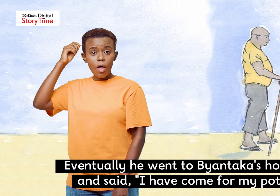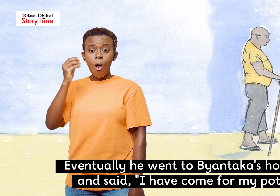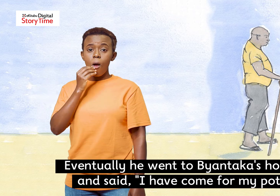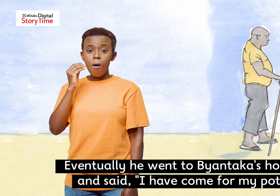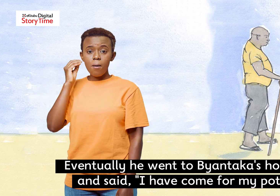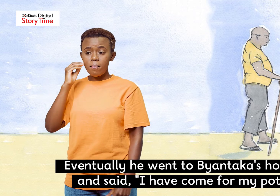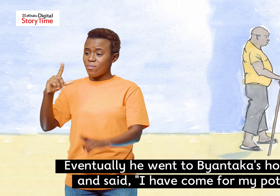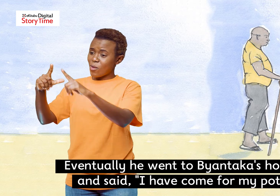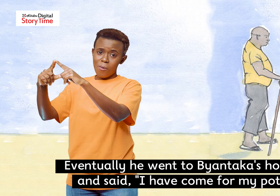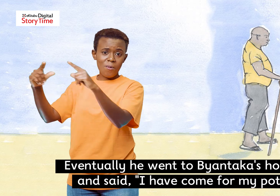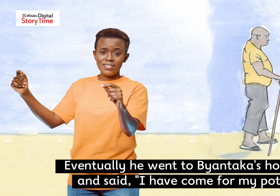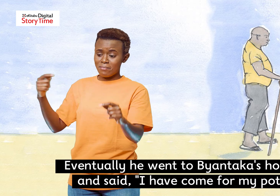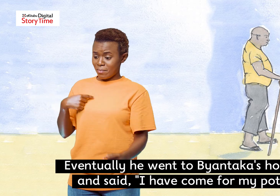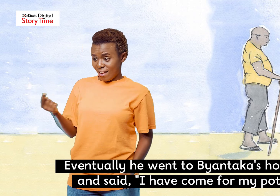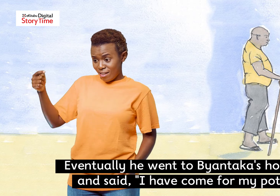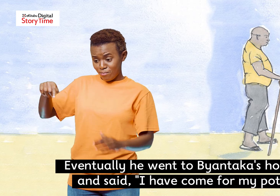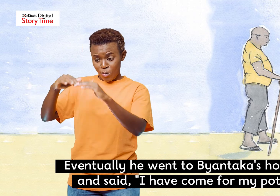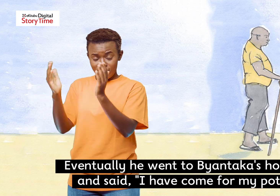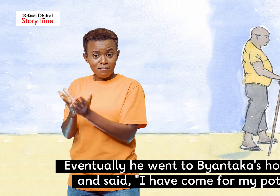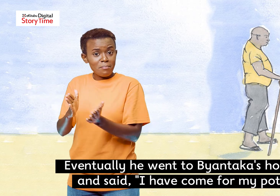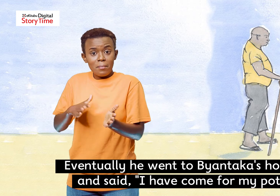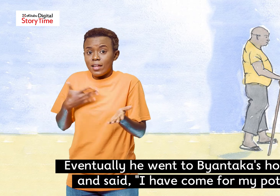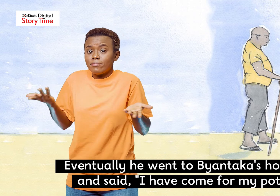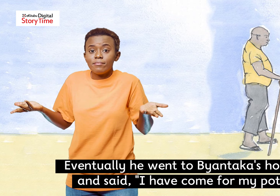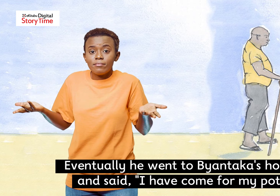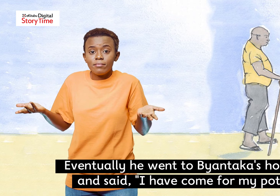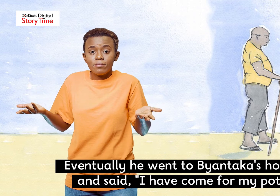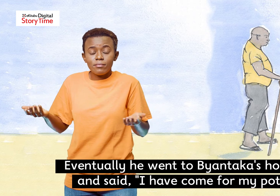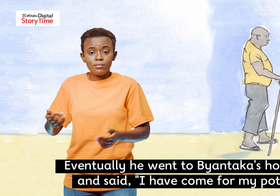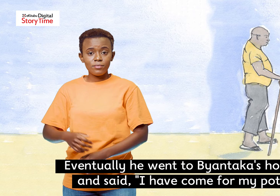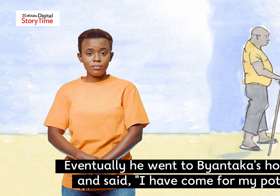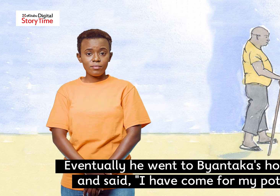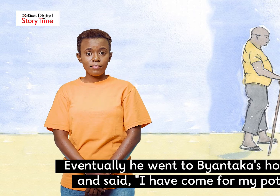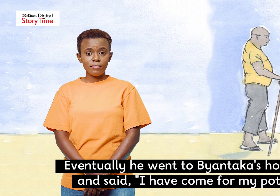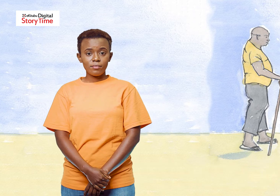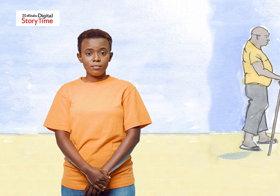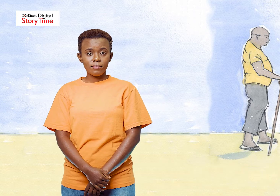Eventually, he went to Biantaka's home and said, "I have come for my pot."